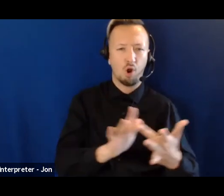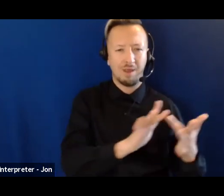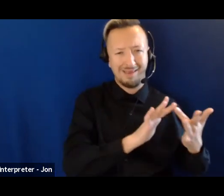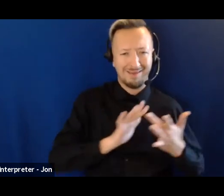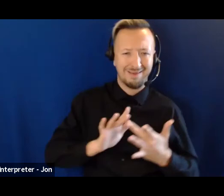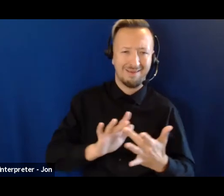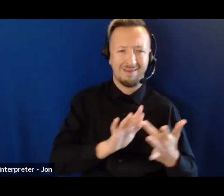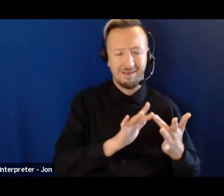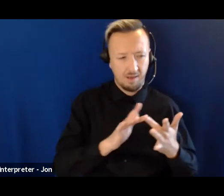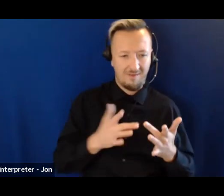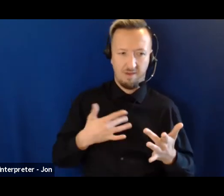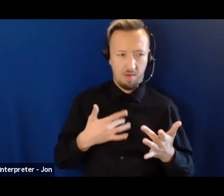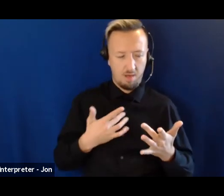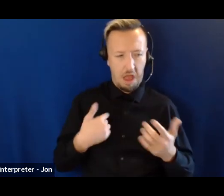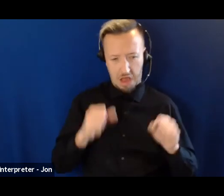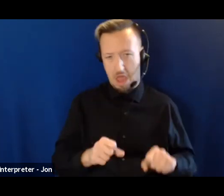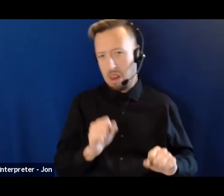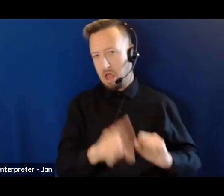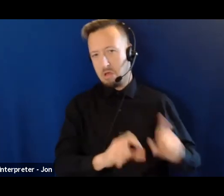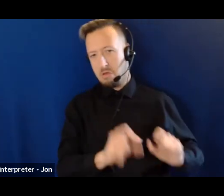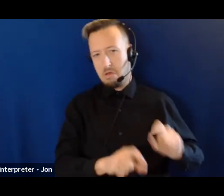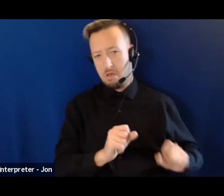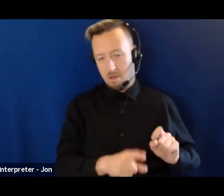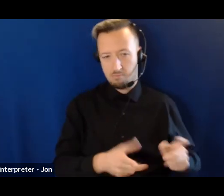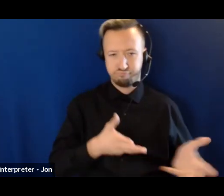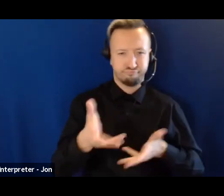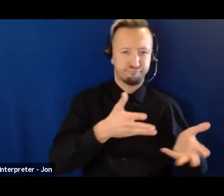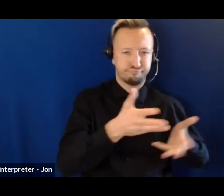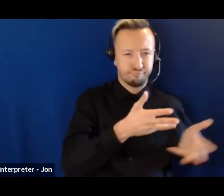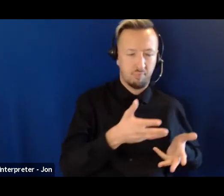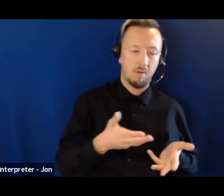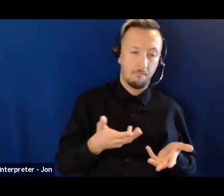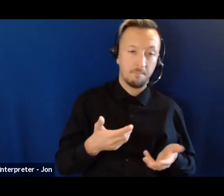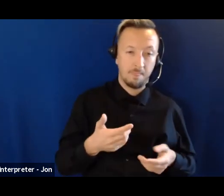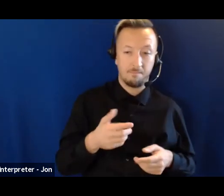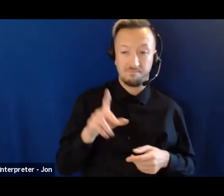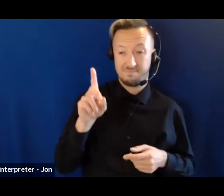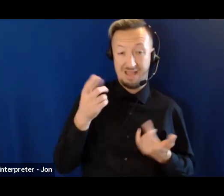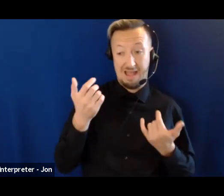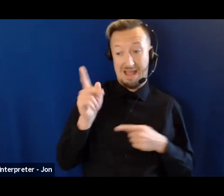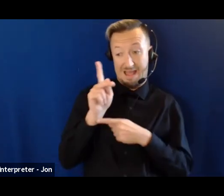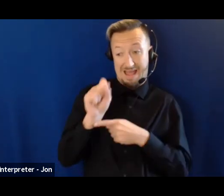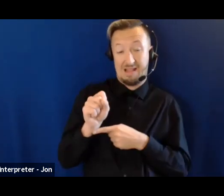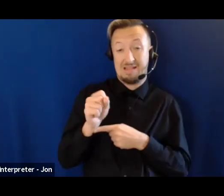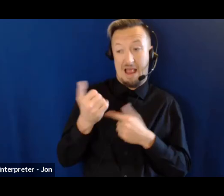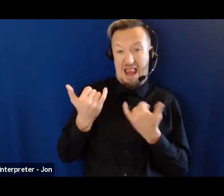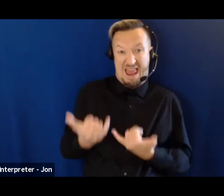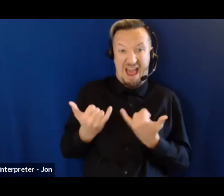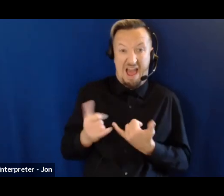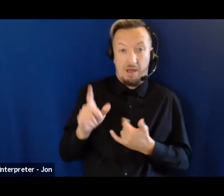ask a question. You know, we have a good relationship with our DSE now in Kansas, but we did